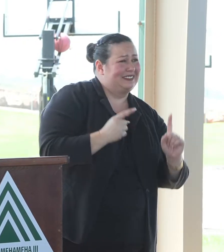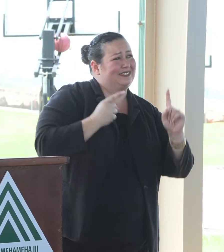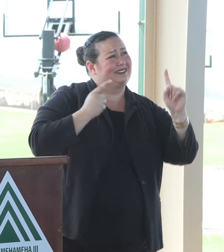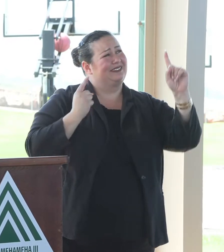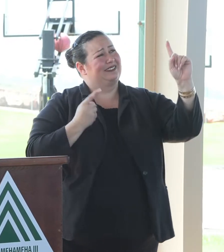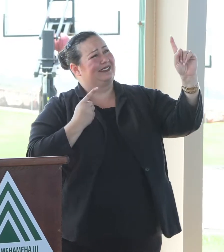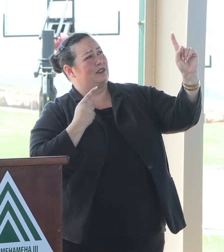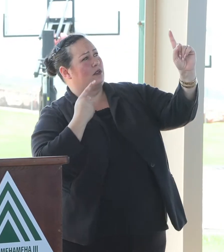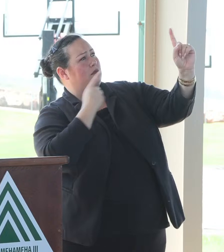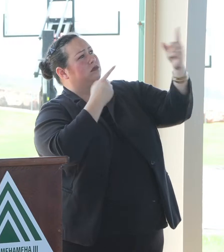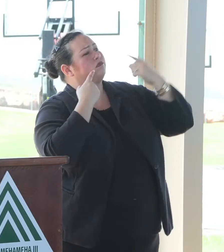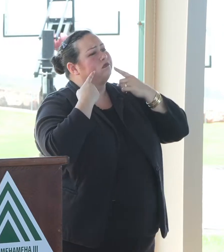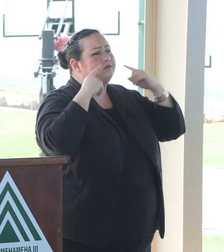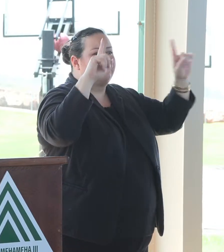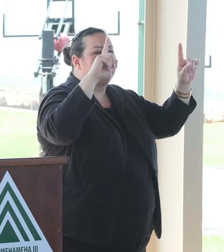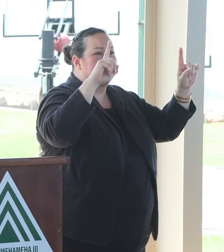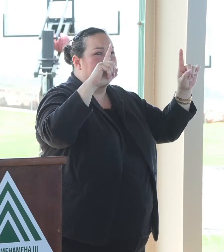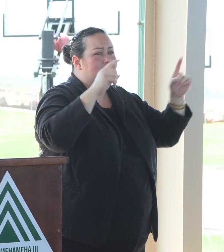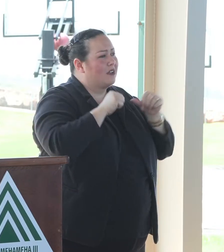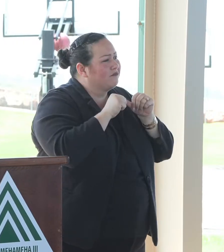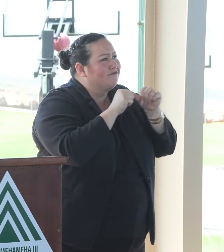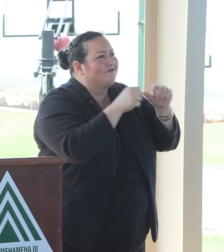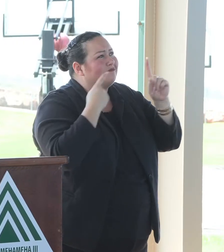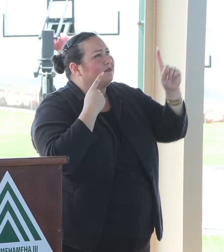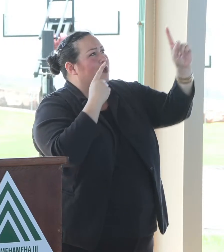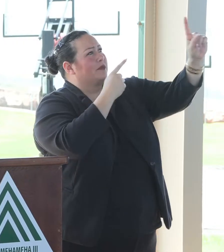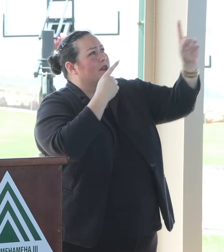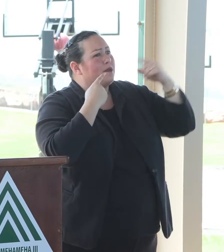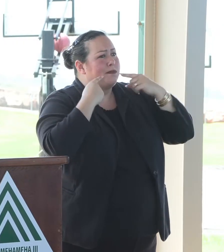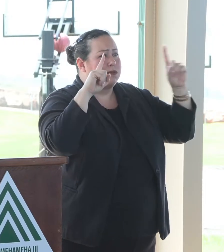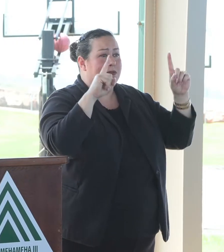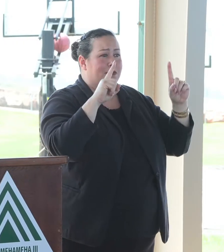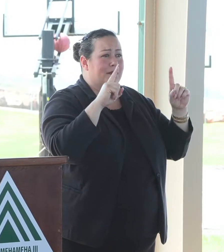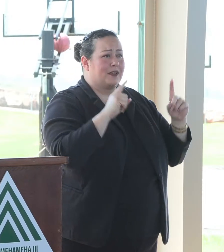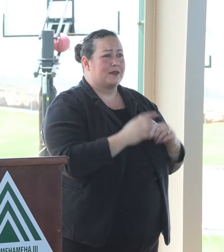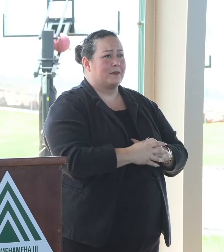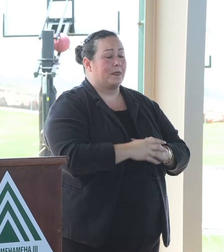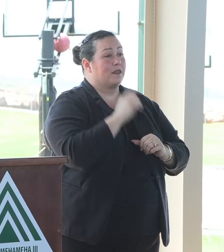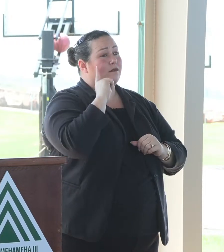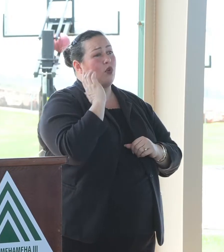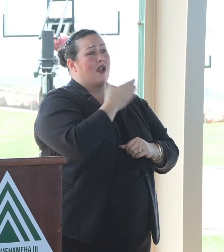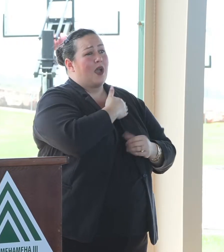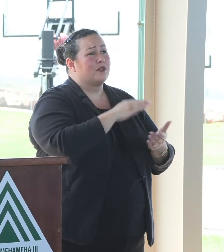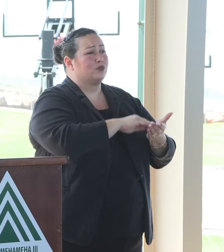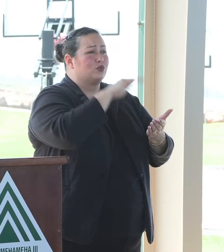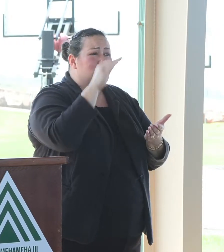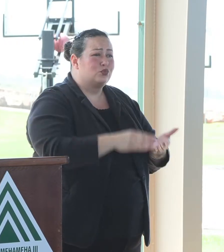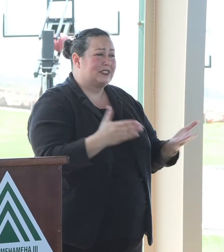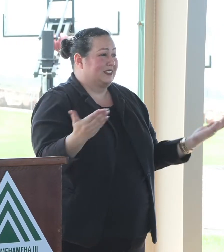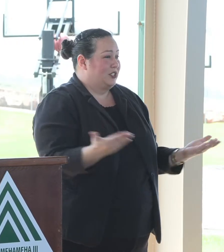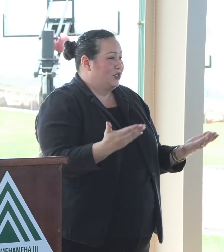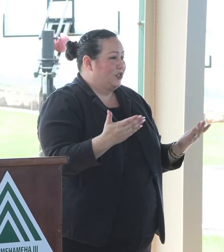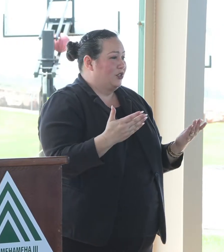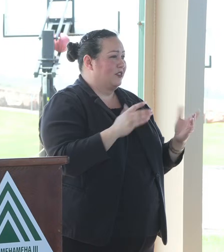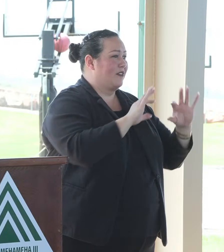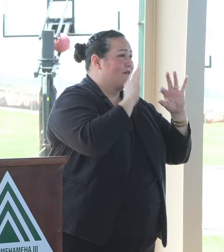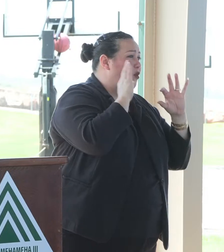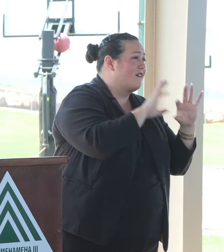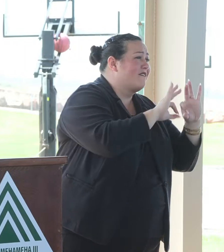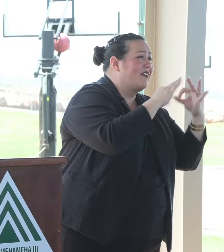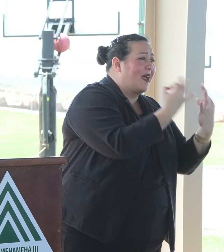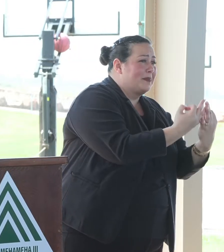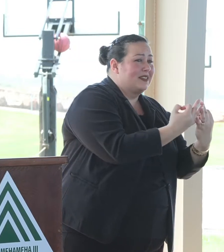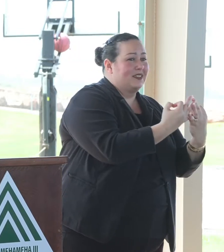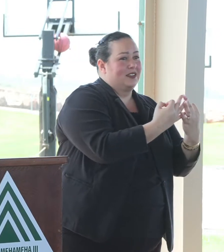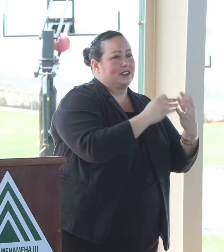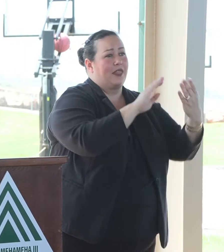will continue to accomplish at King Kamehameha III Elementary School for our students, for our families, and for